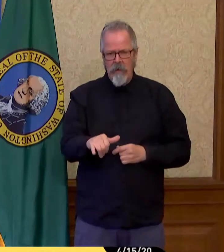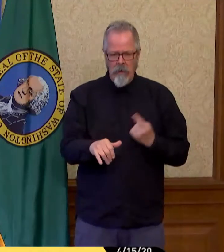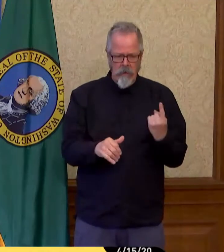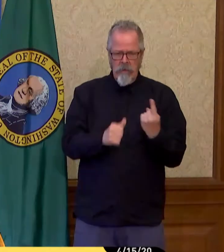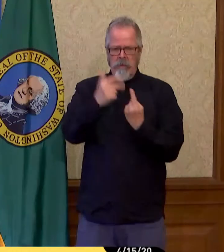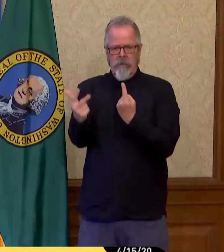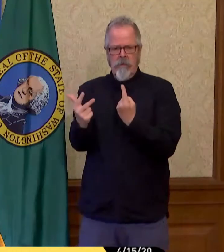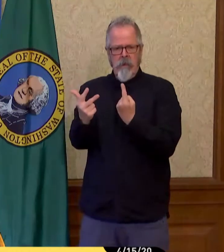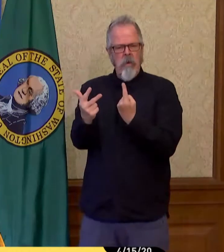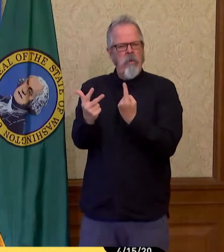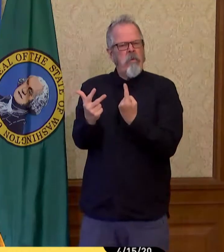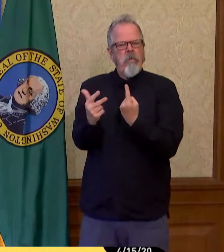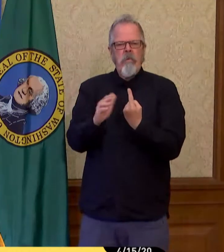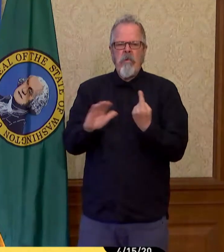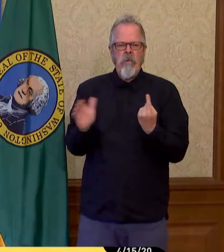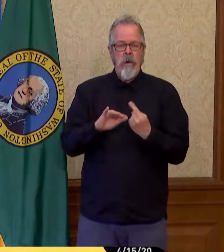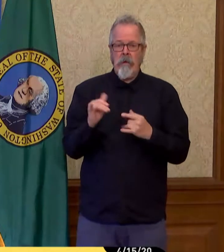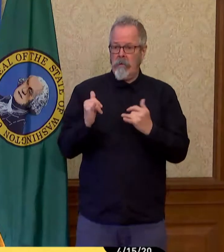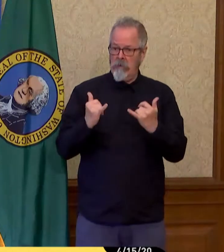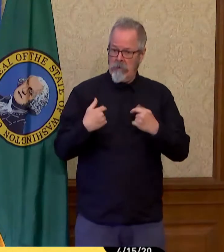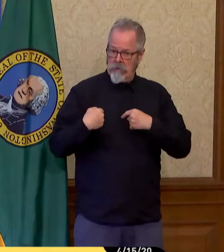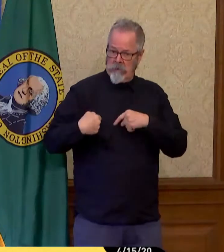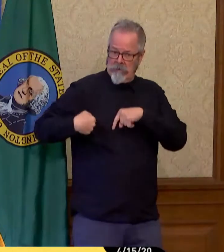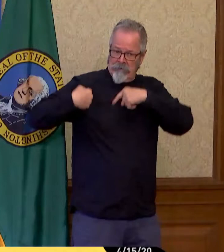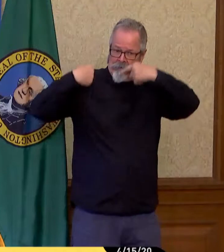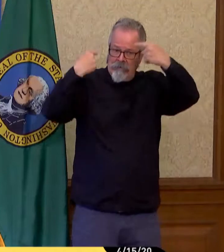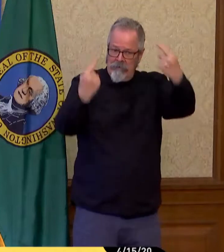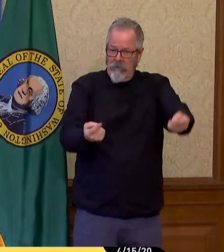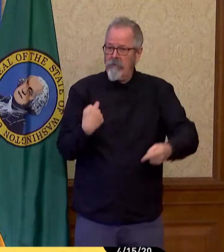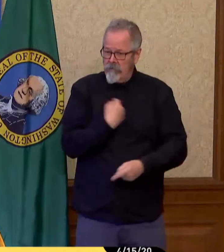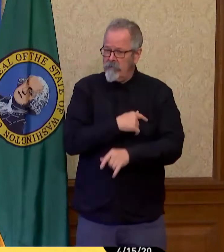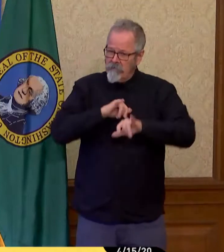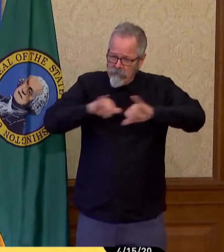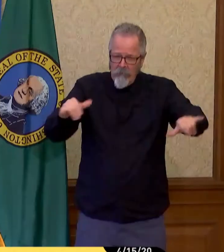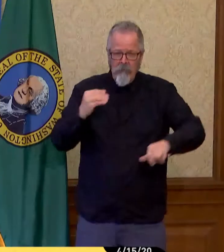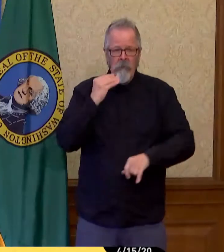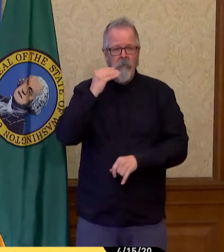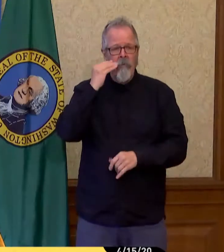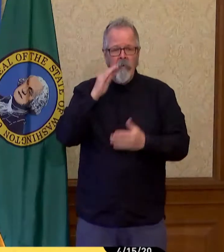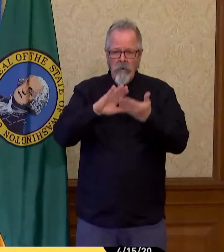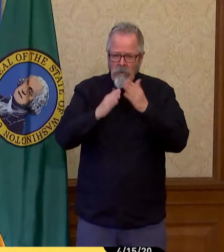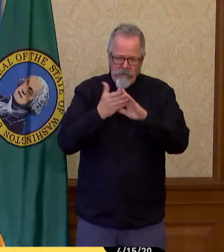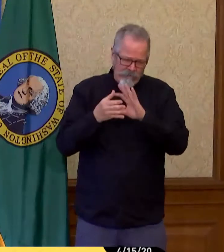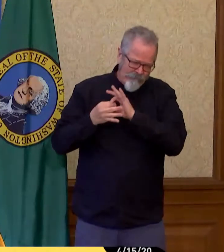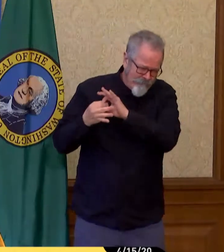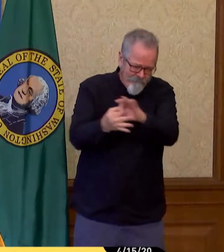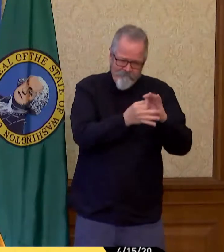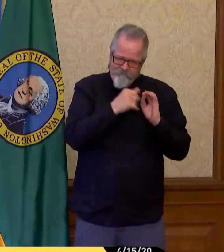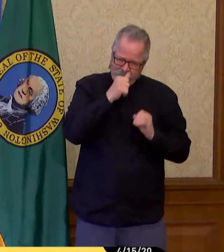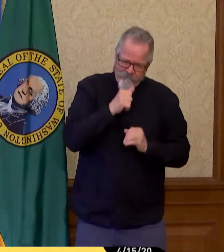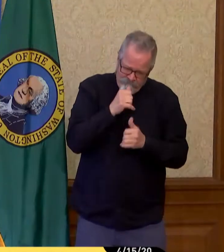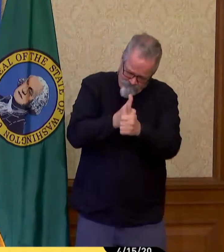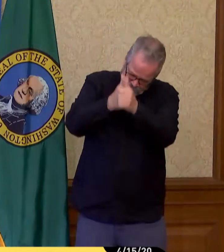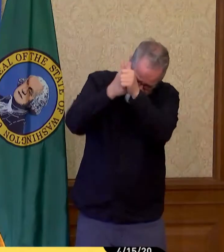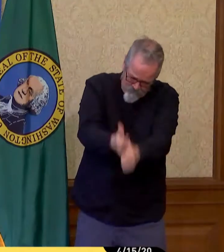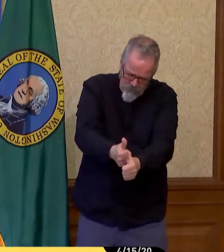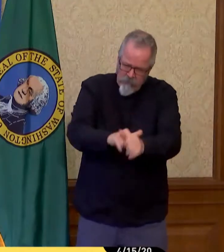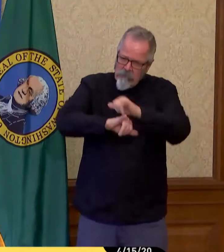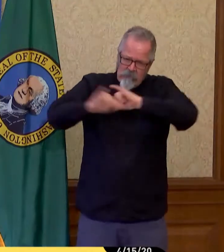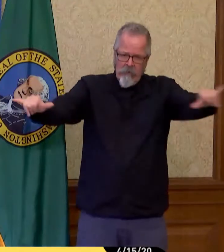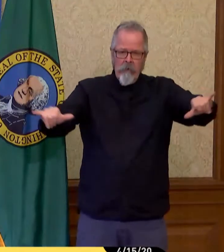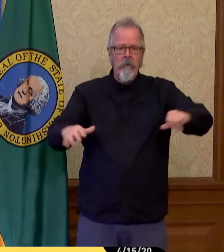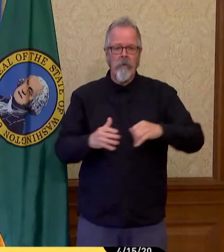time, because of some of the work we've been doing together as a community, that number has gone down. So now it is in